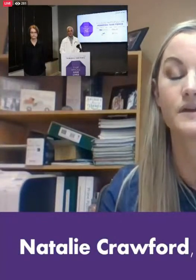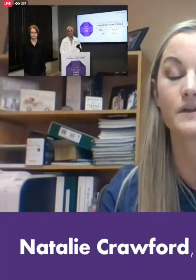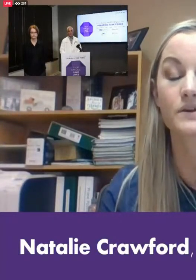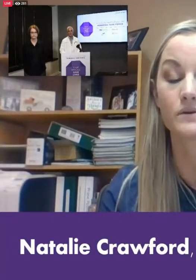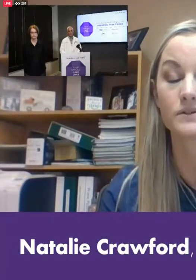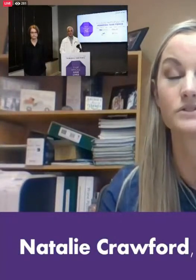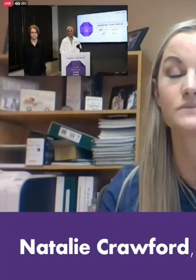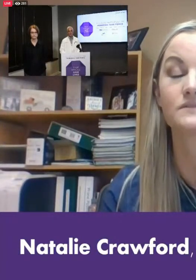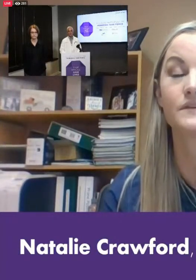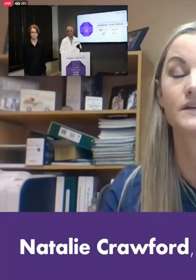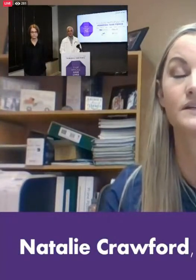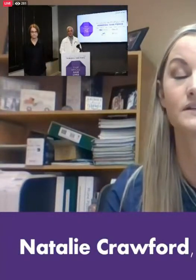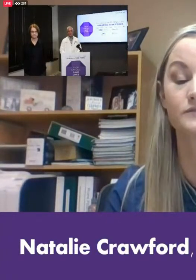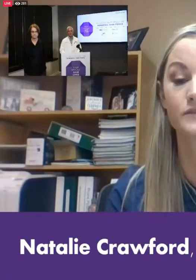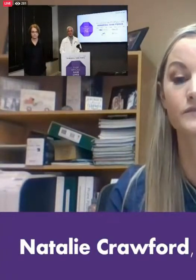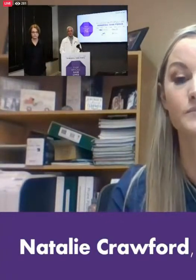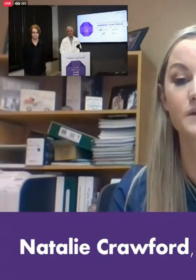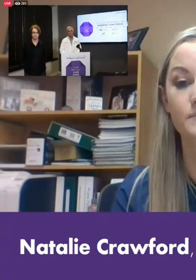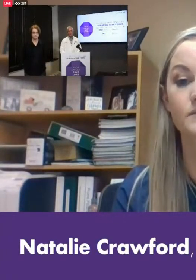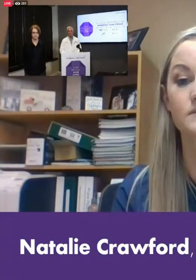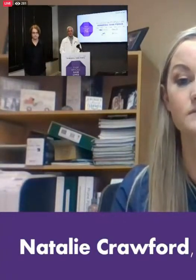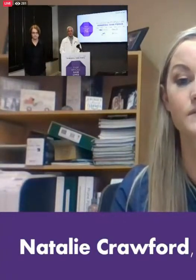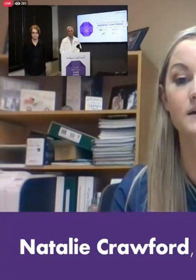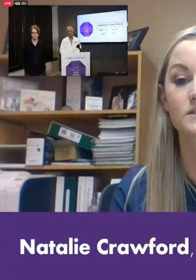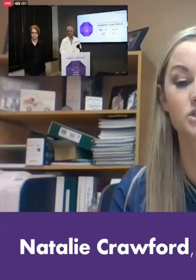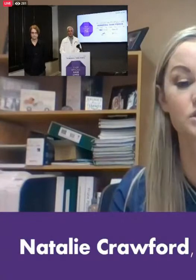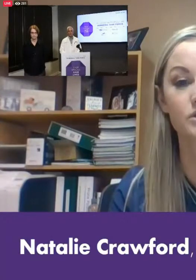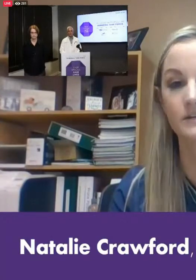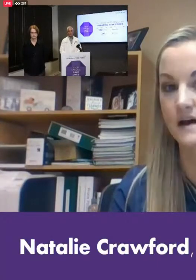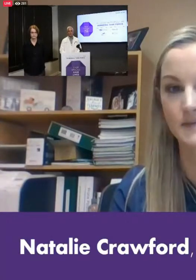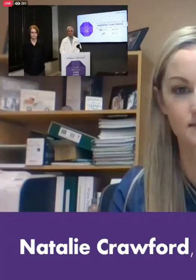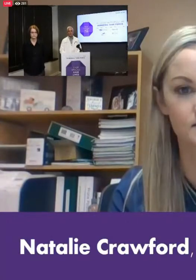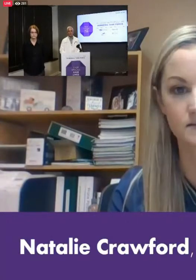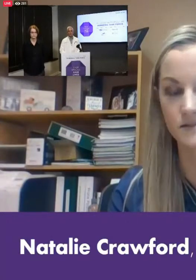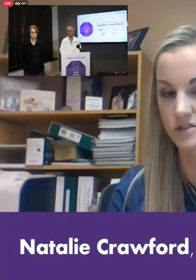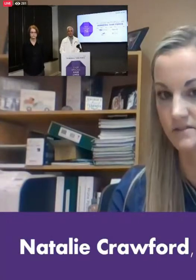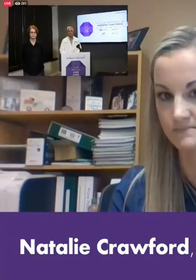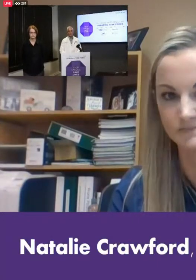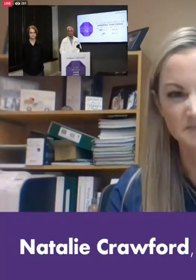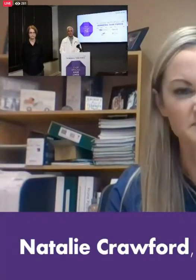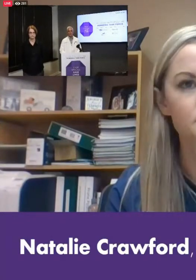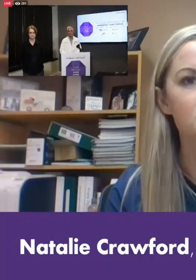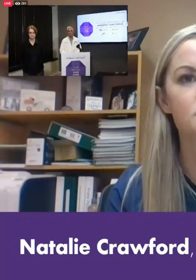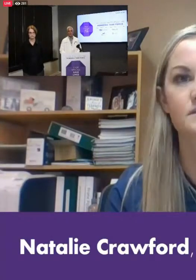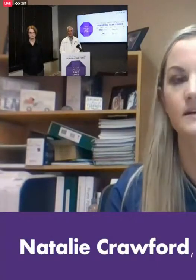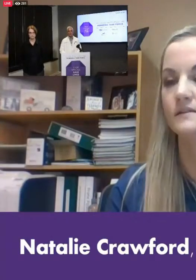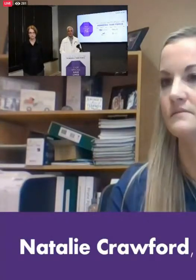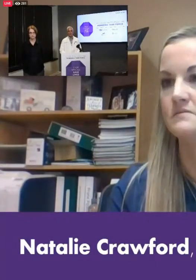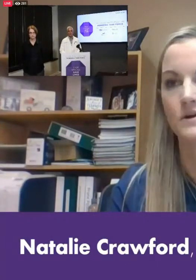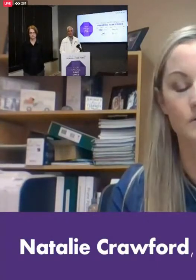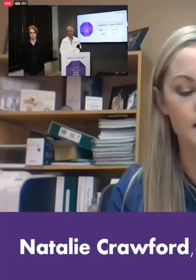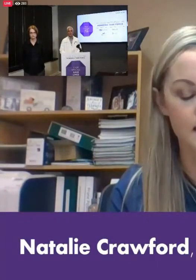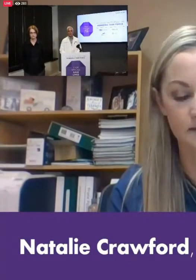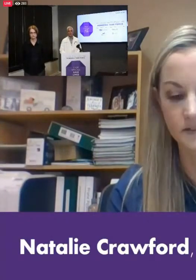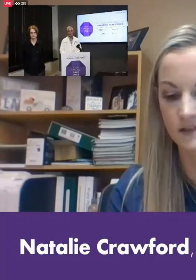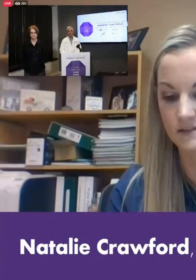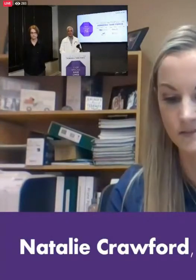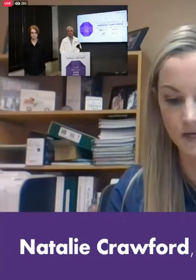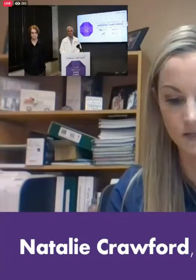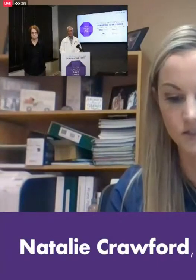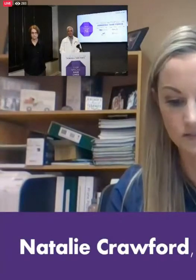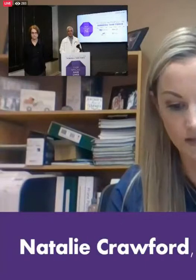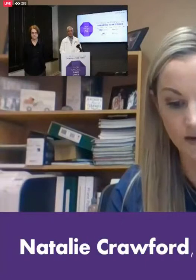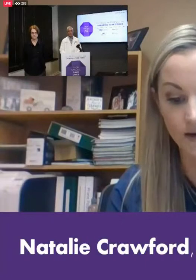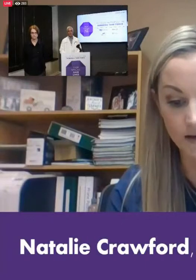was she was very different from him in this fact. She could not make that decision. She said, "No, I have